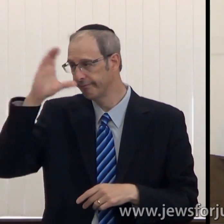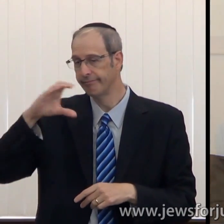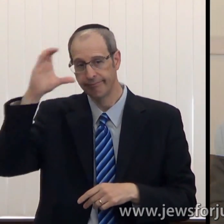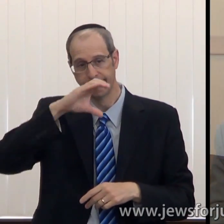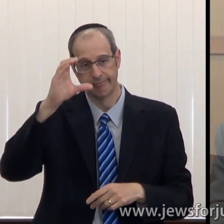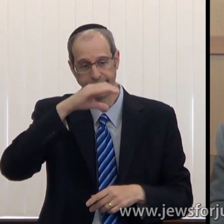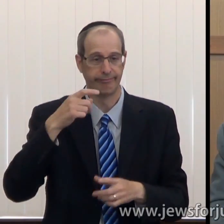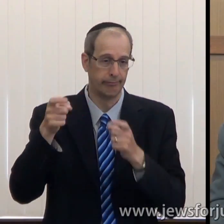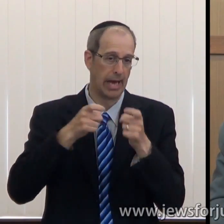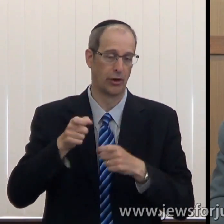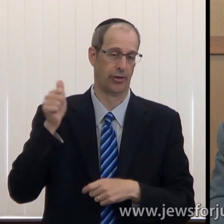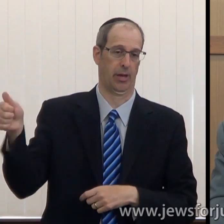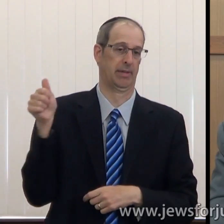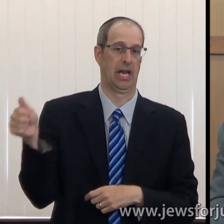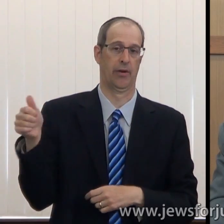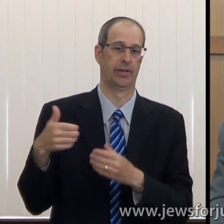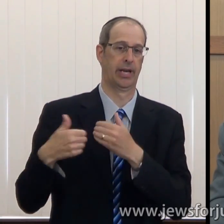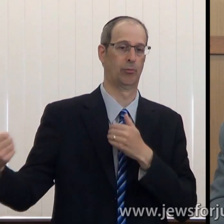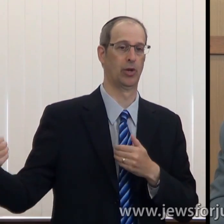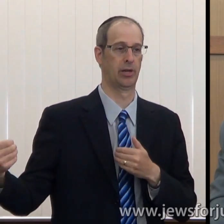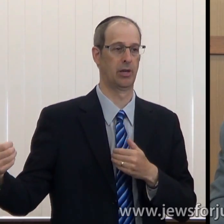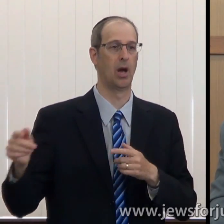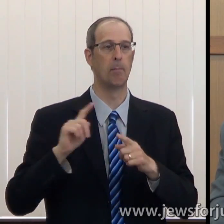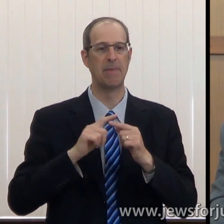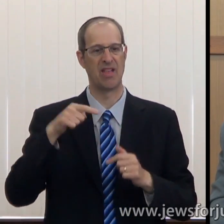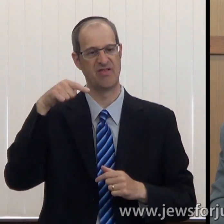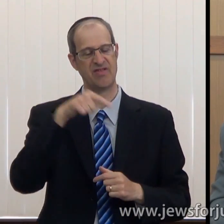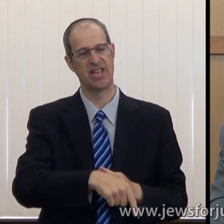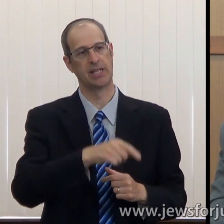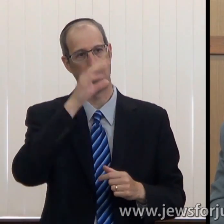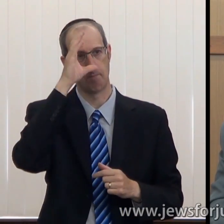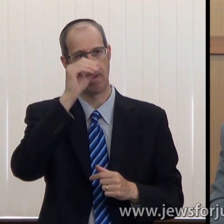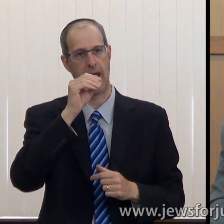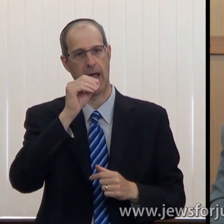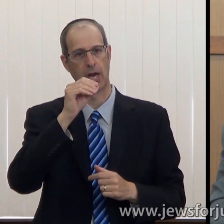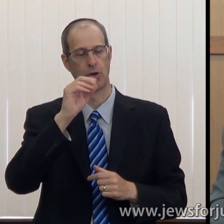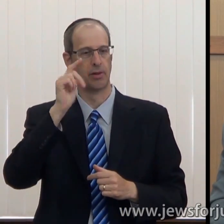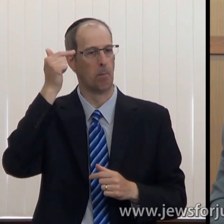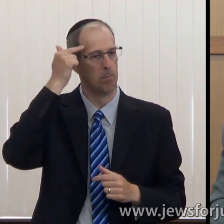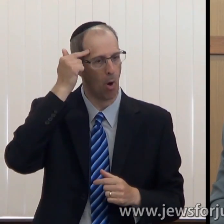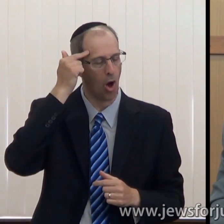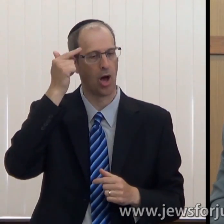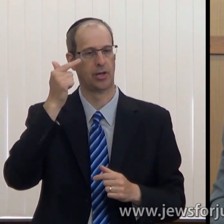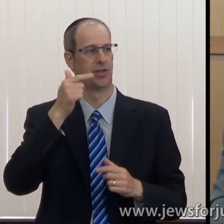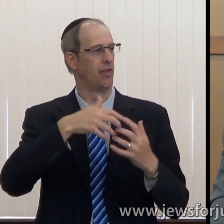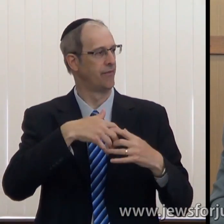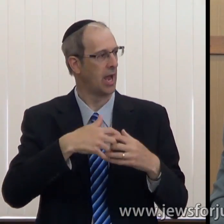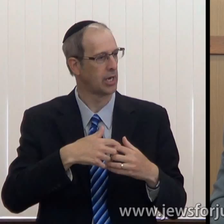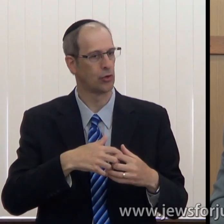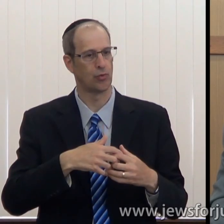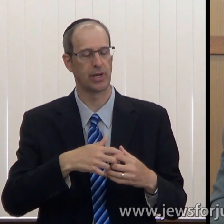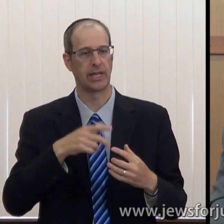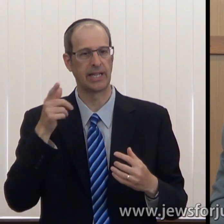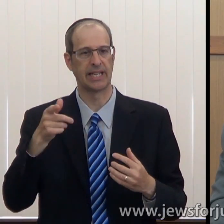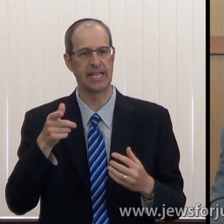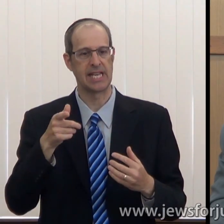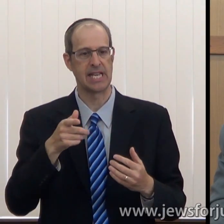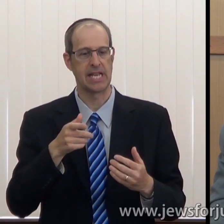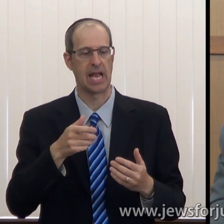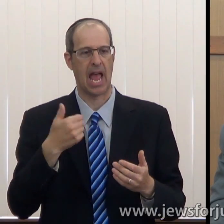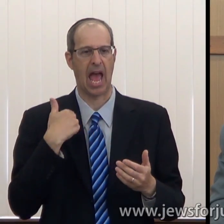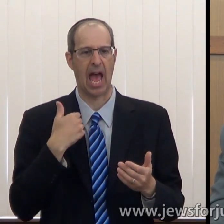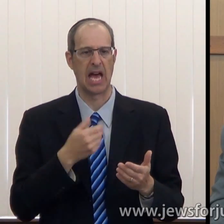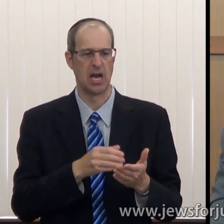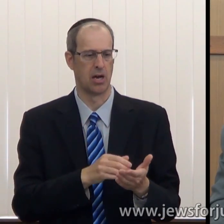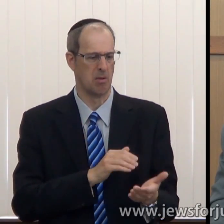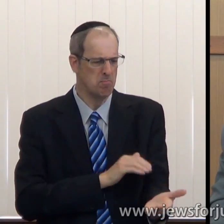manage. But this man who owned this factory, what he did was to spend millions of